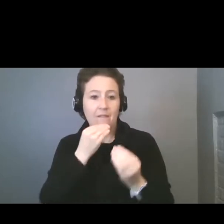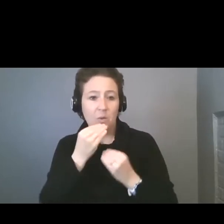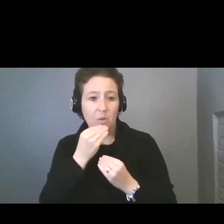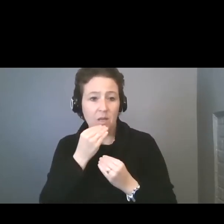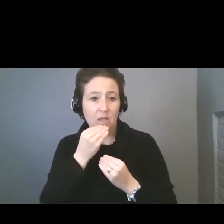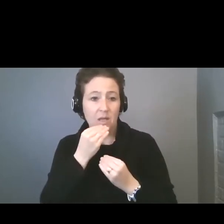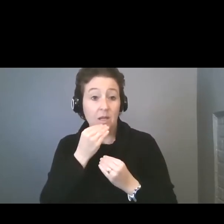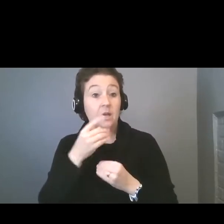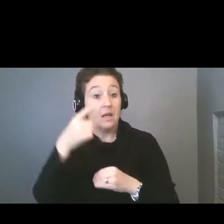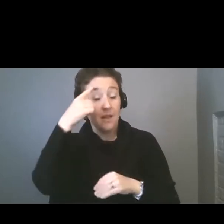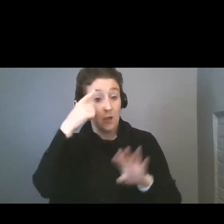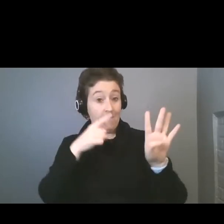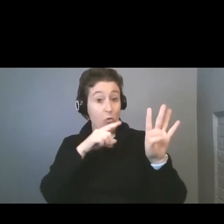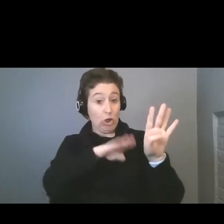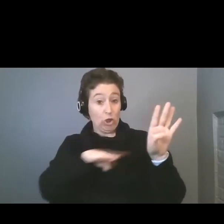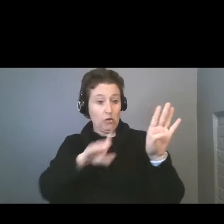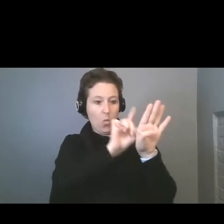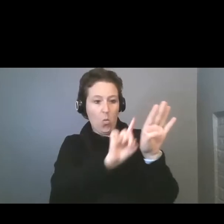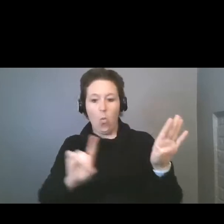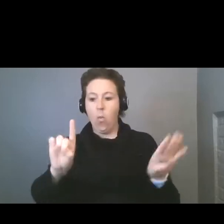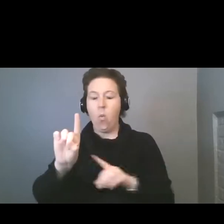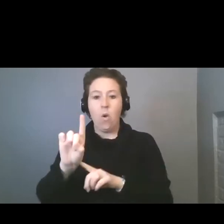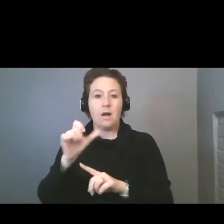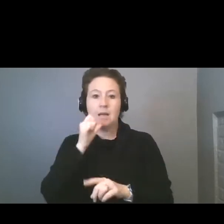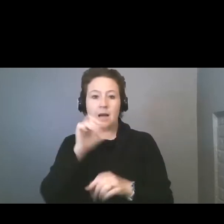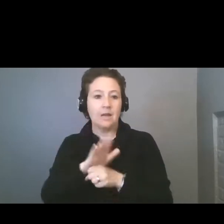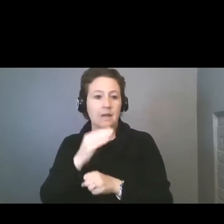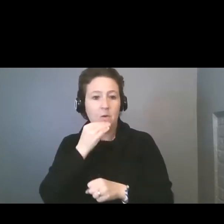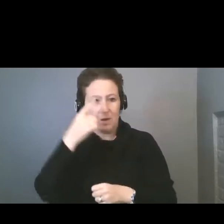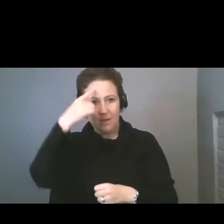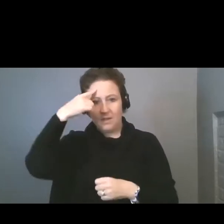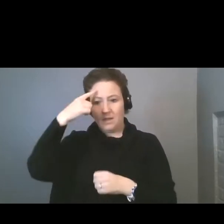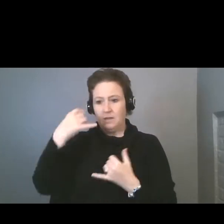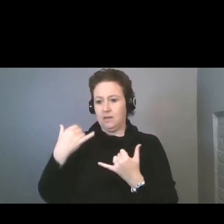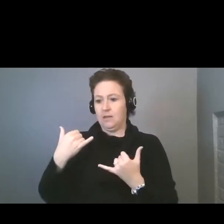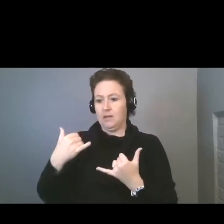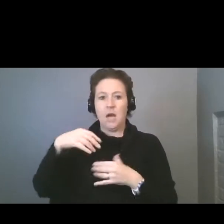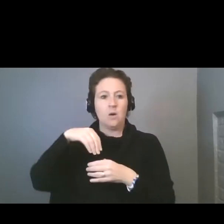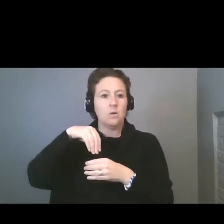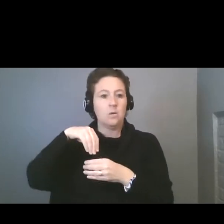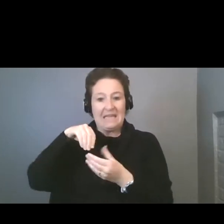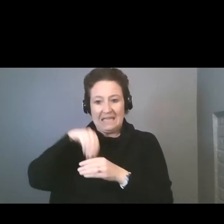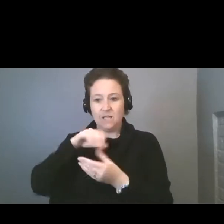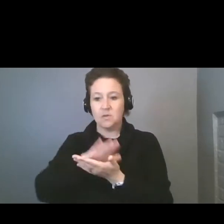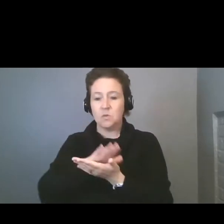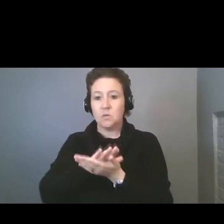4 children. 1 in 4 children sitting in school right now does not know where dinner's coming from.